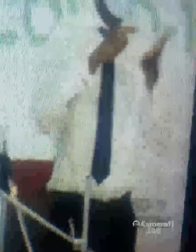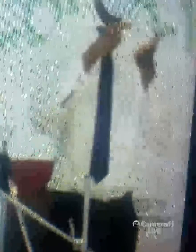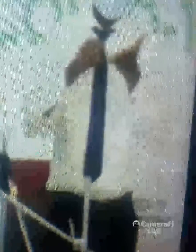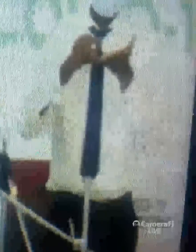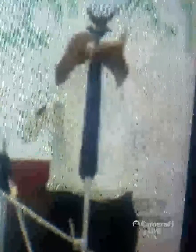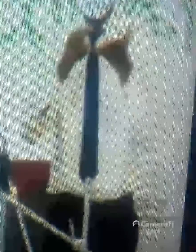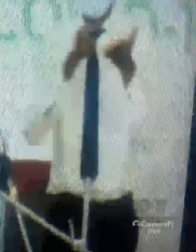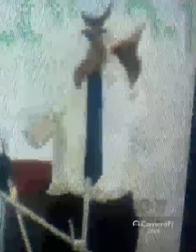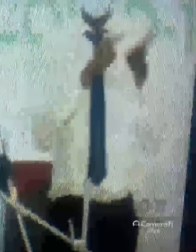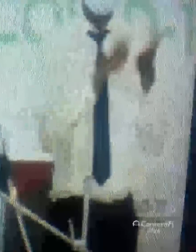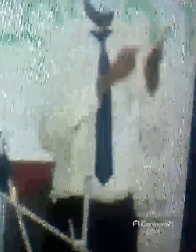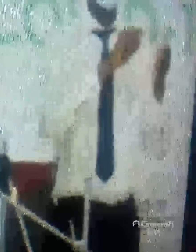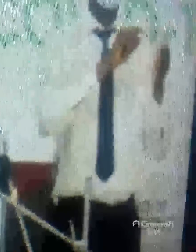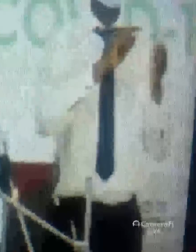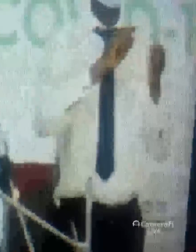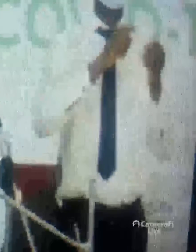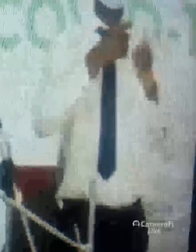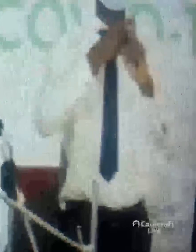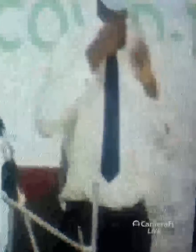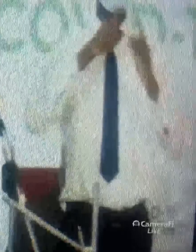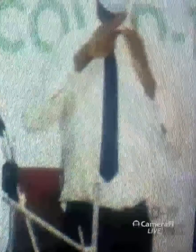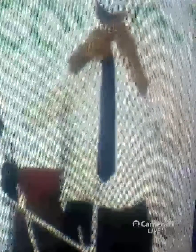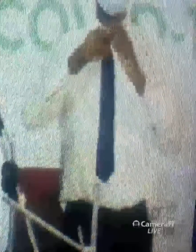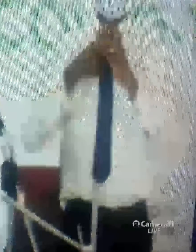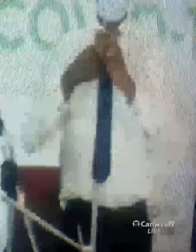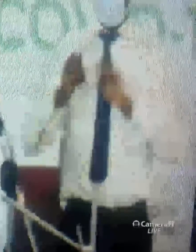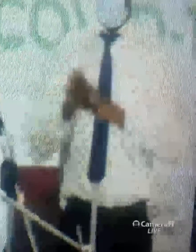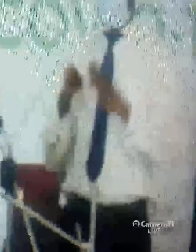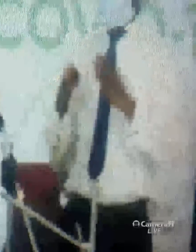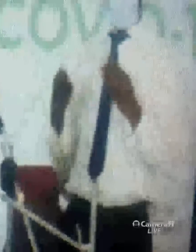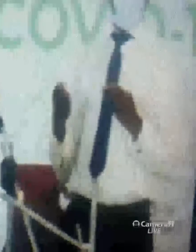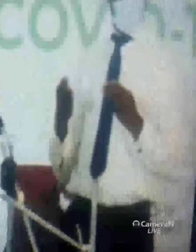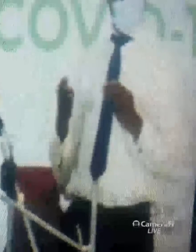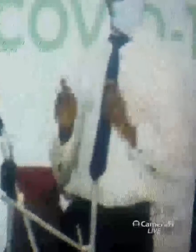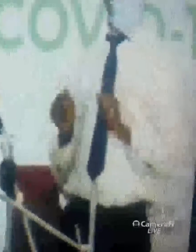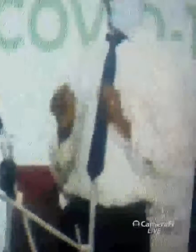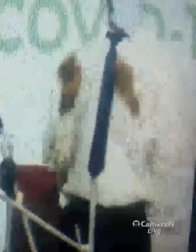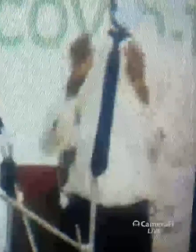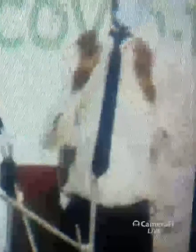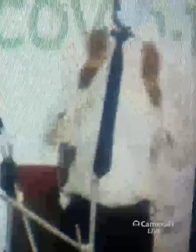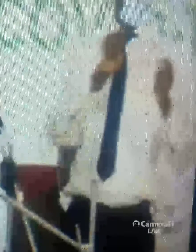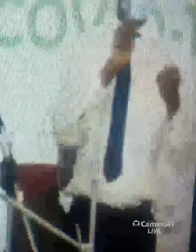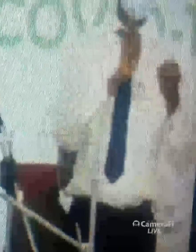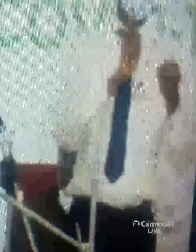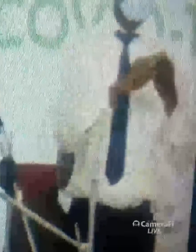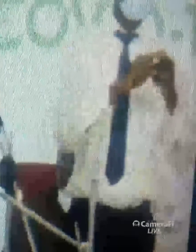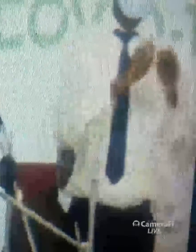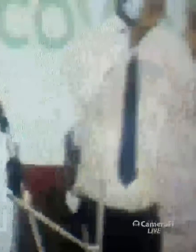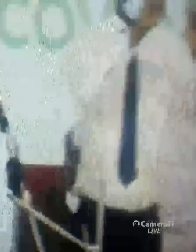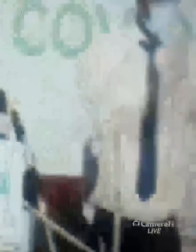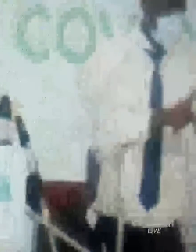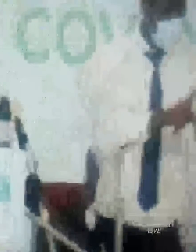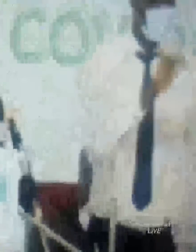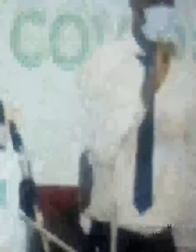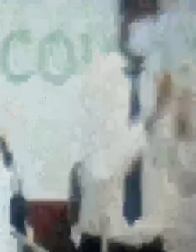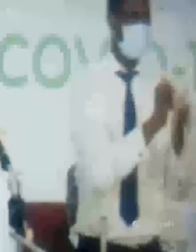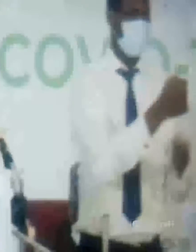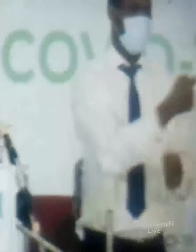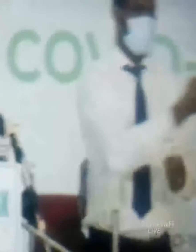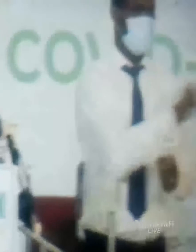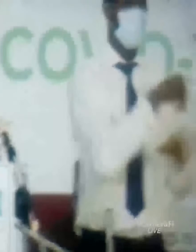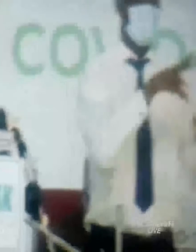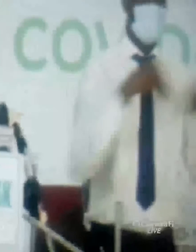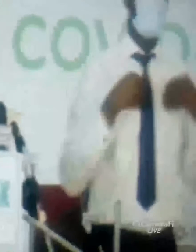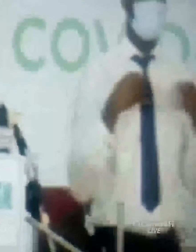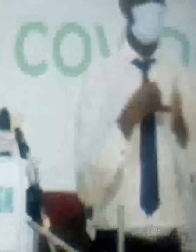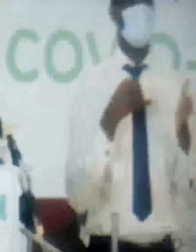in all the way to when the vaccine is administered. Okay, so we're going to be having those types of data to make sure that